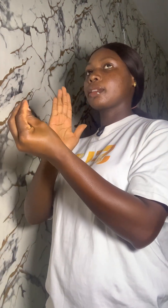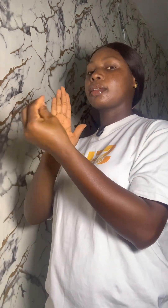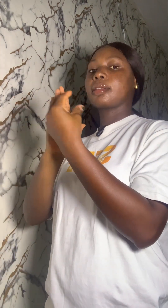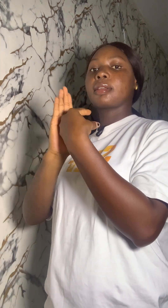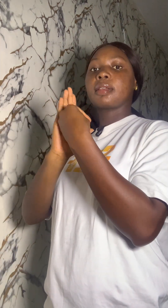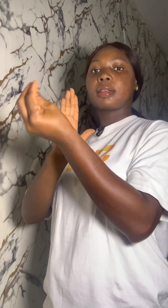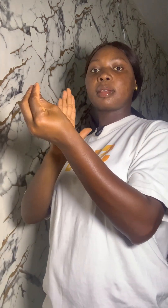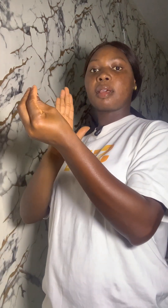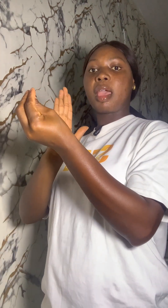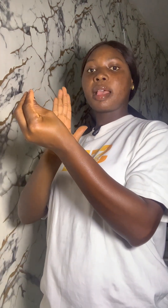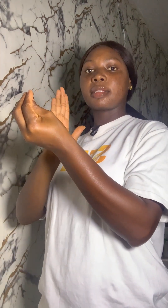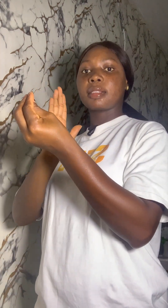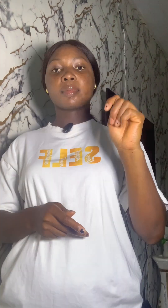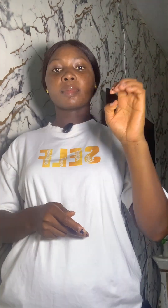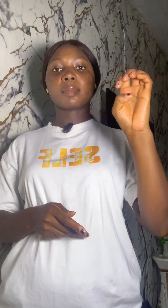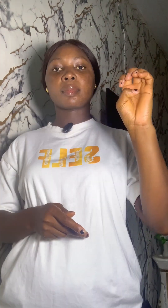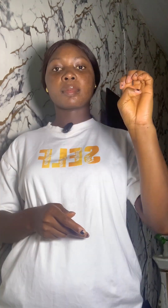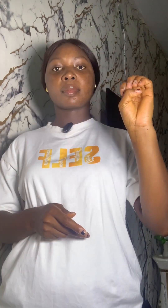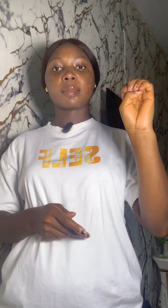exit, exit,